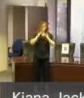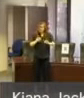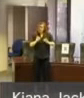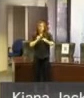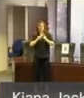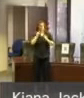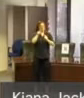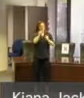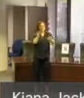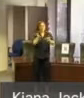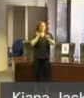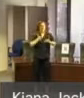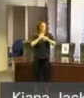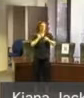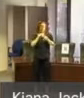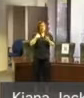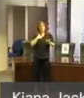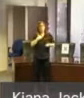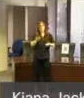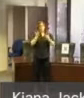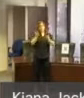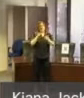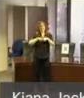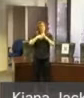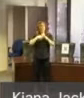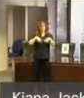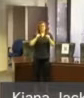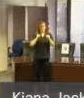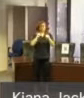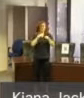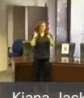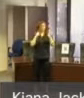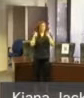for initial adoption today, and I will pause again for any questions.